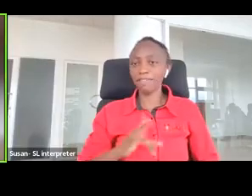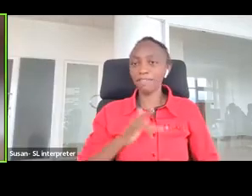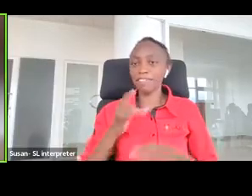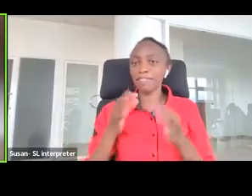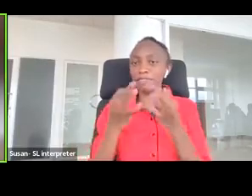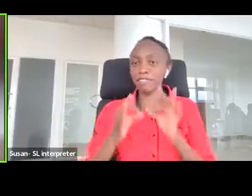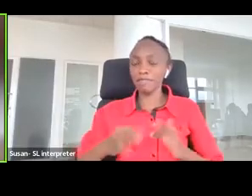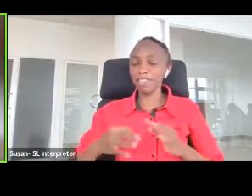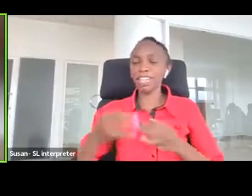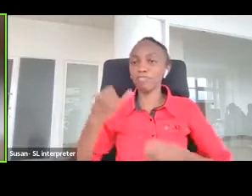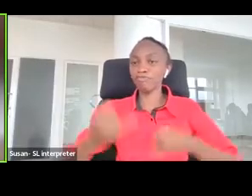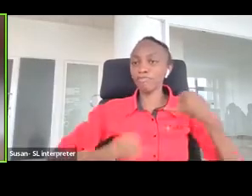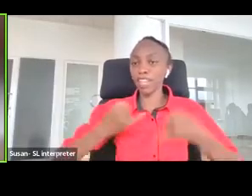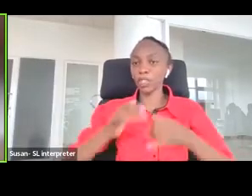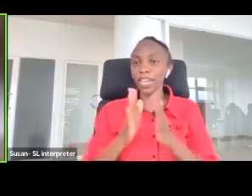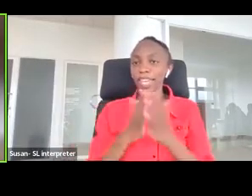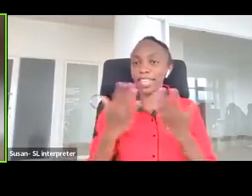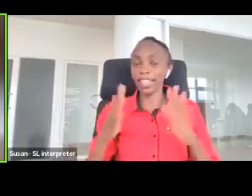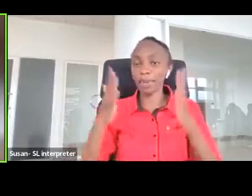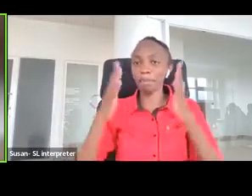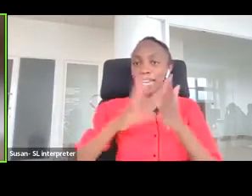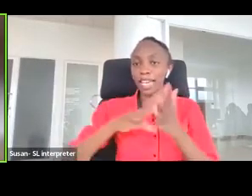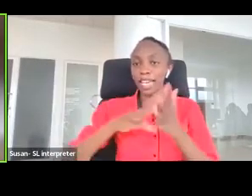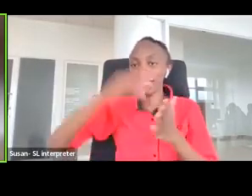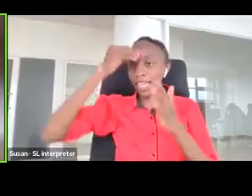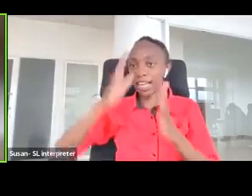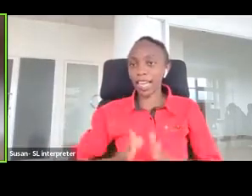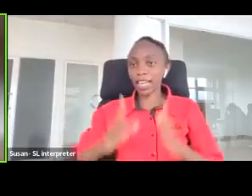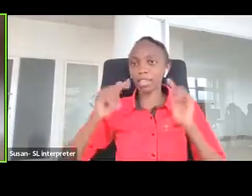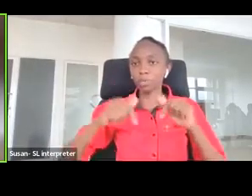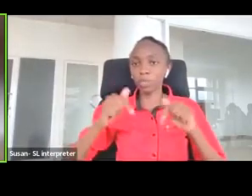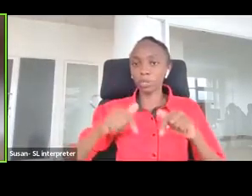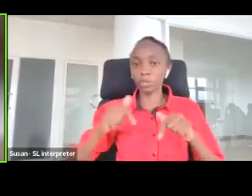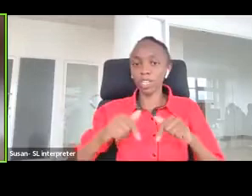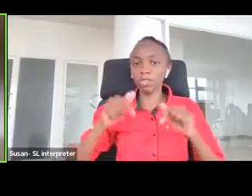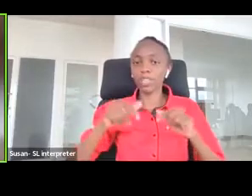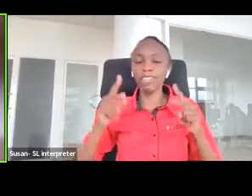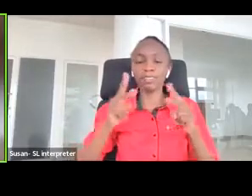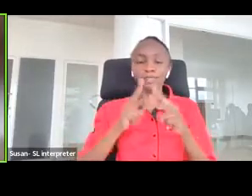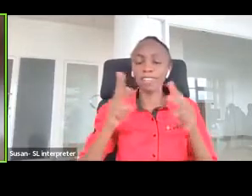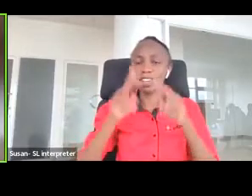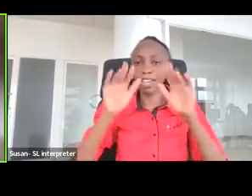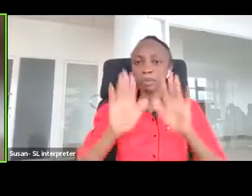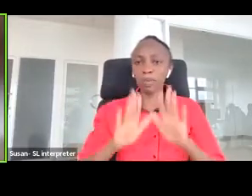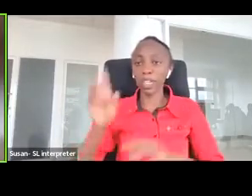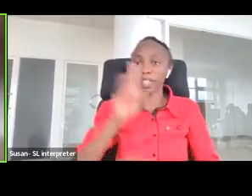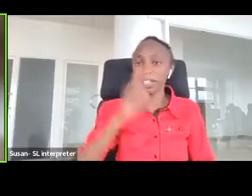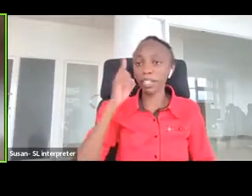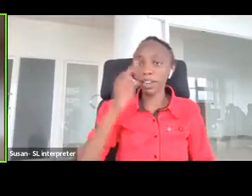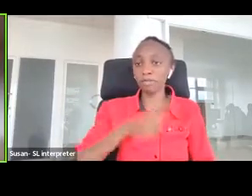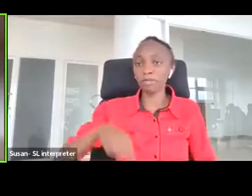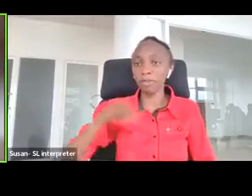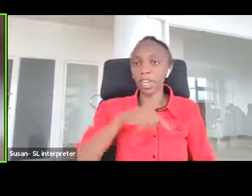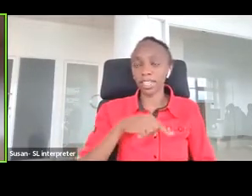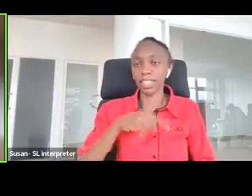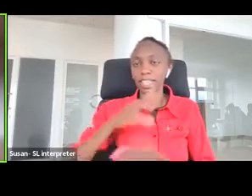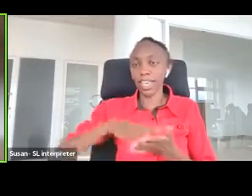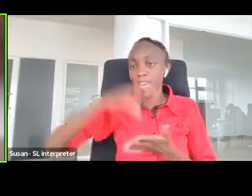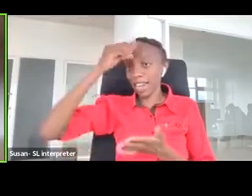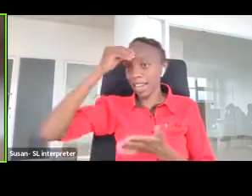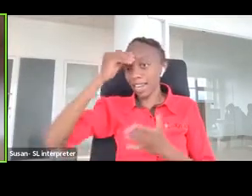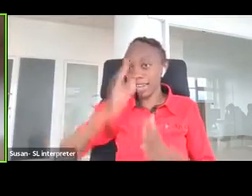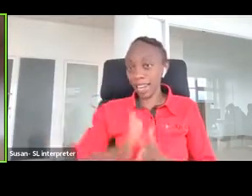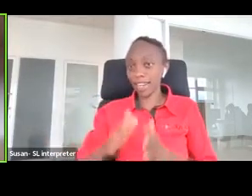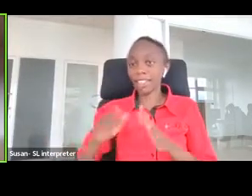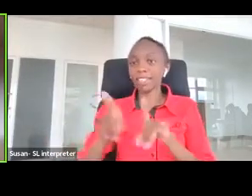us and celebrate our learners. Today is such an important day for us. We have learners with us also.